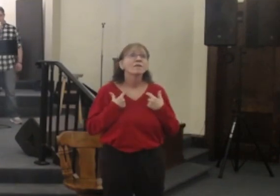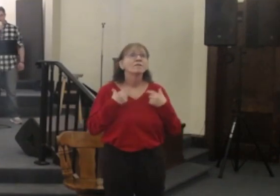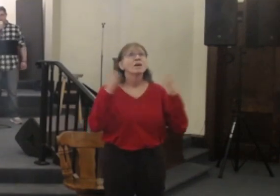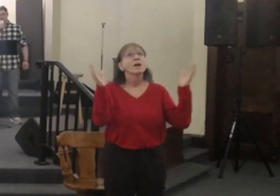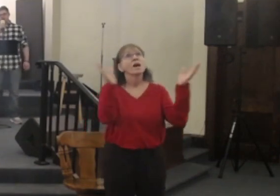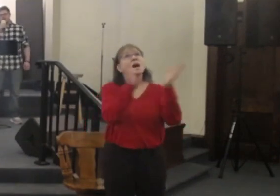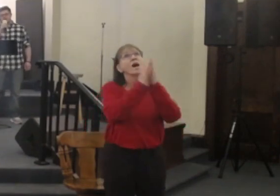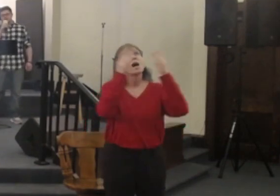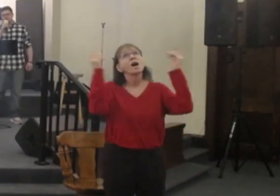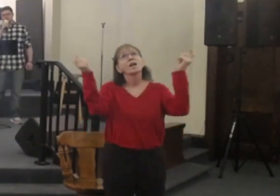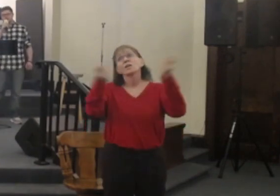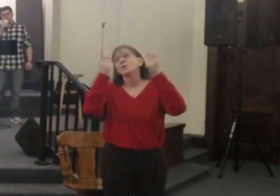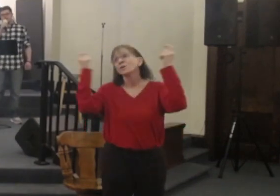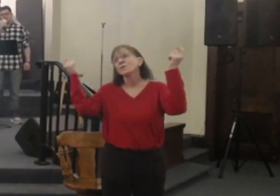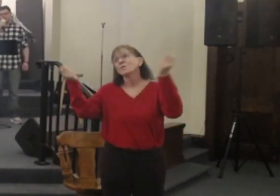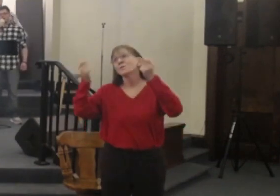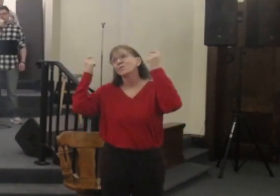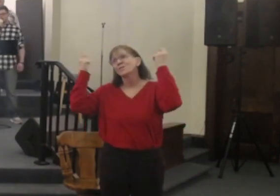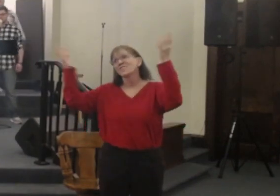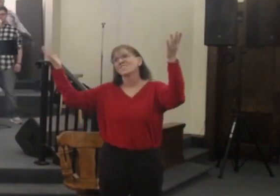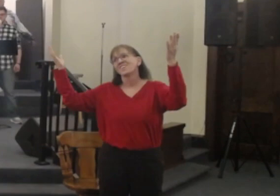life.